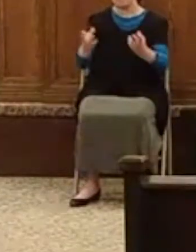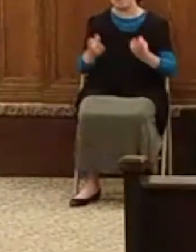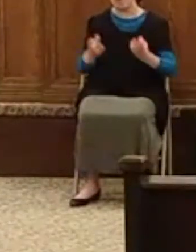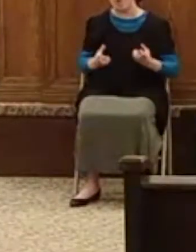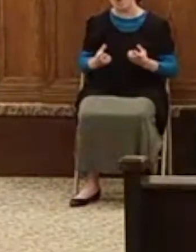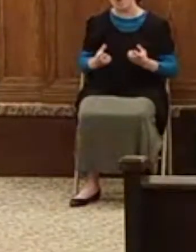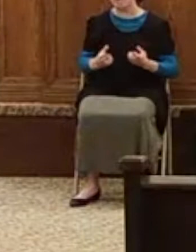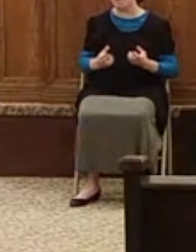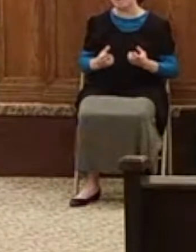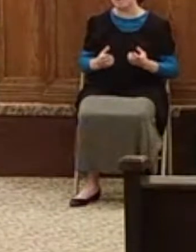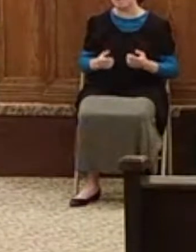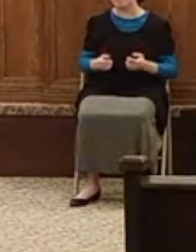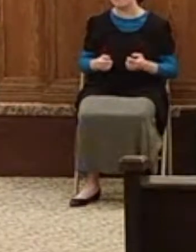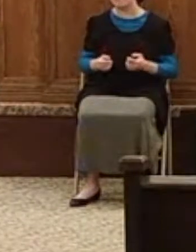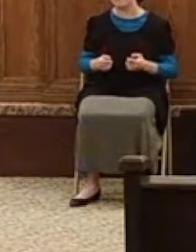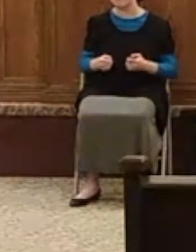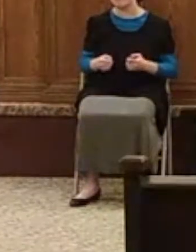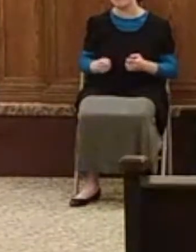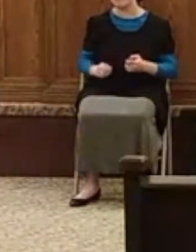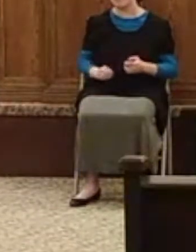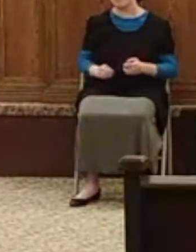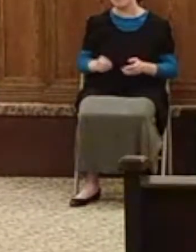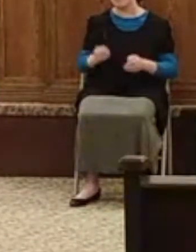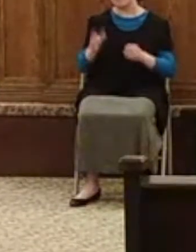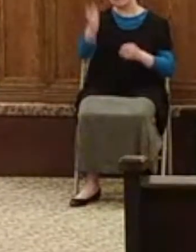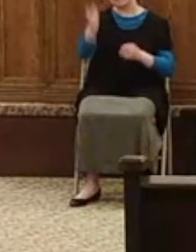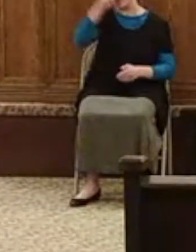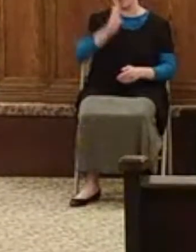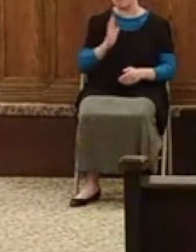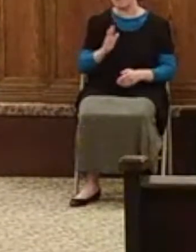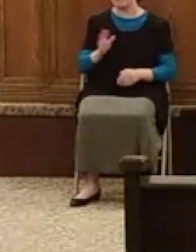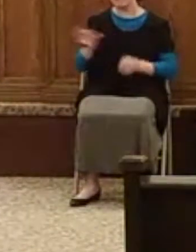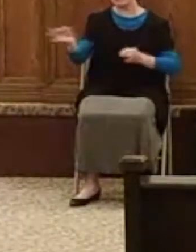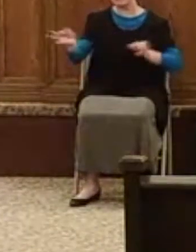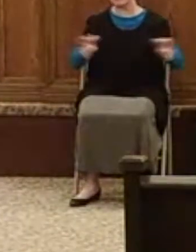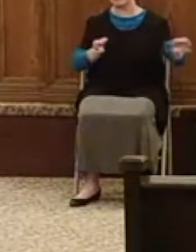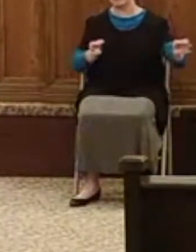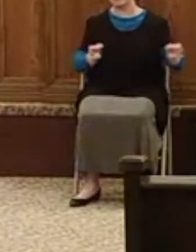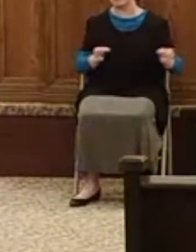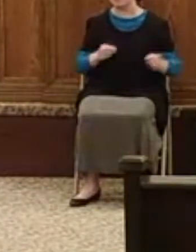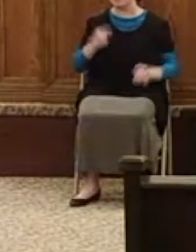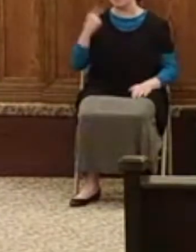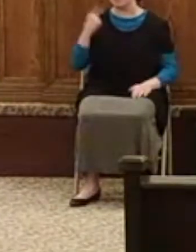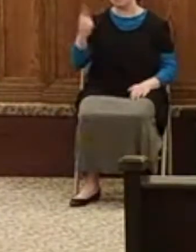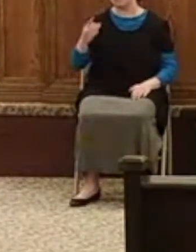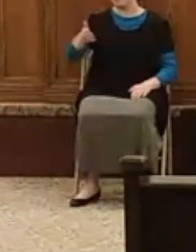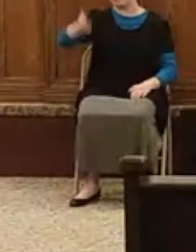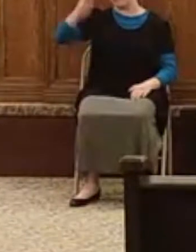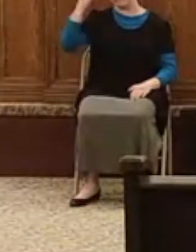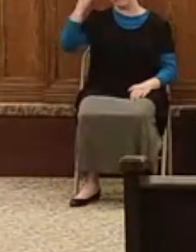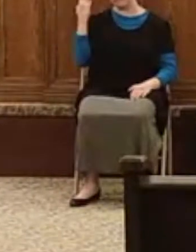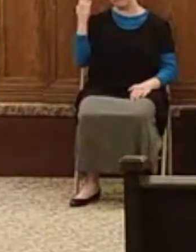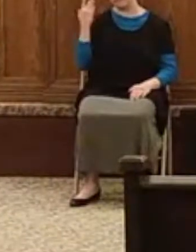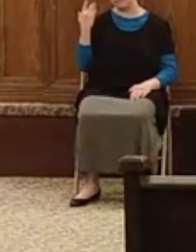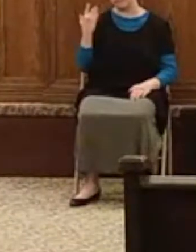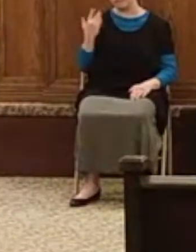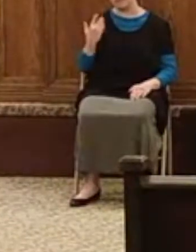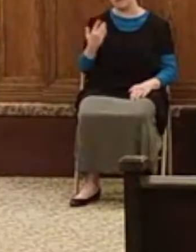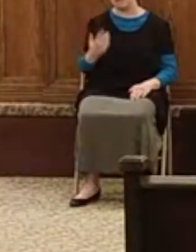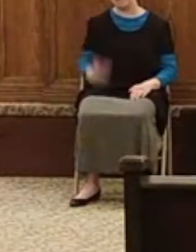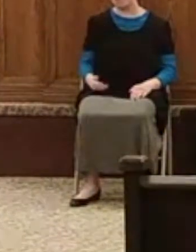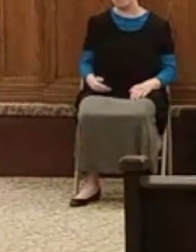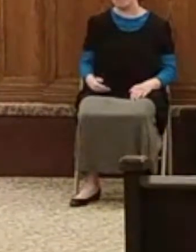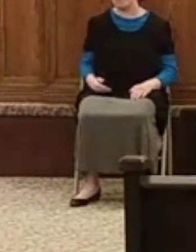skeletons in our closets. By all accounts, God should have judged us a long time ago. By